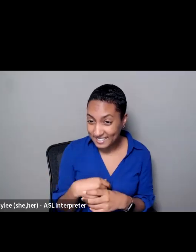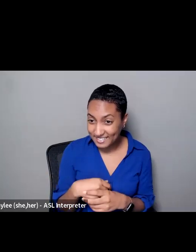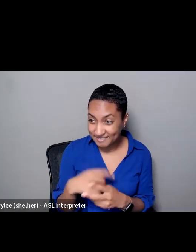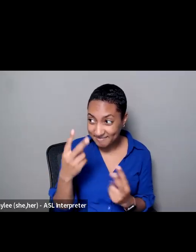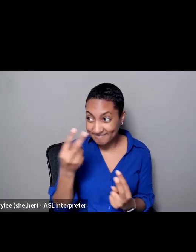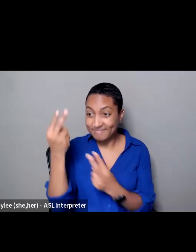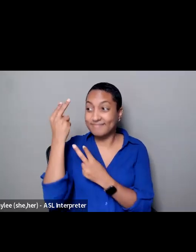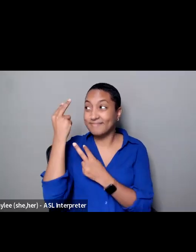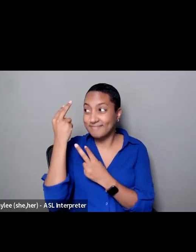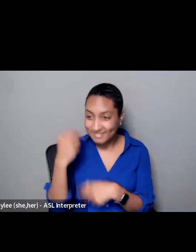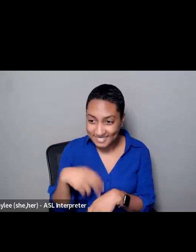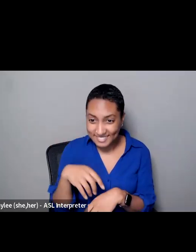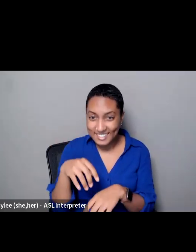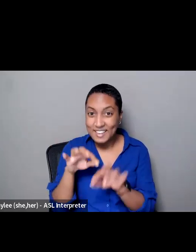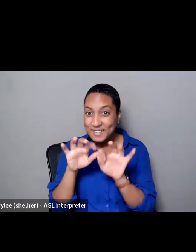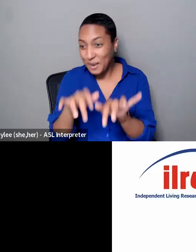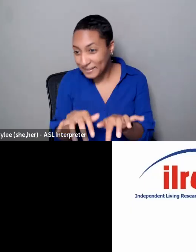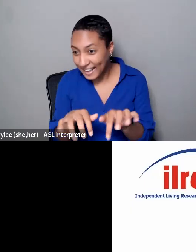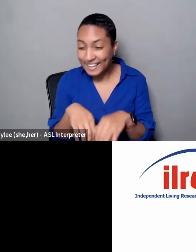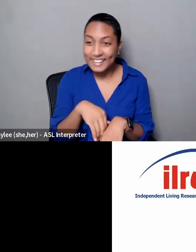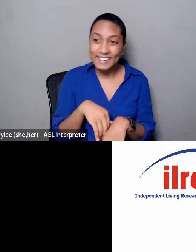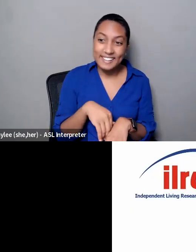note taking and the typewriting.